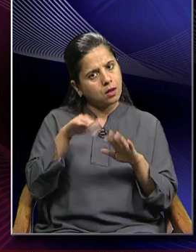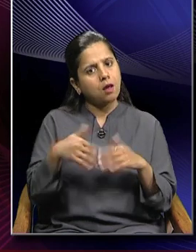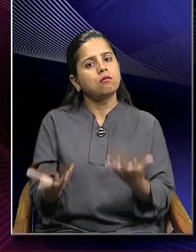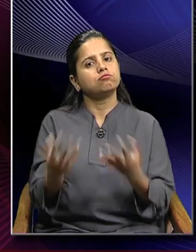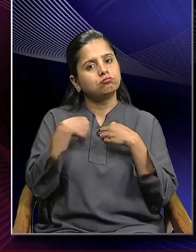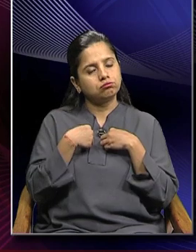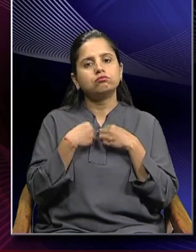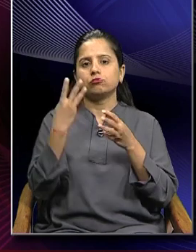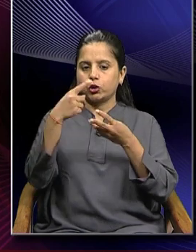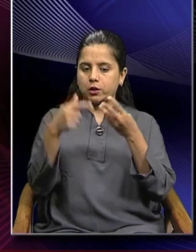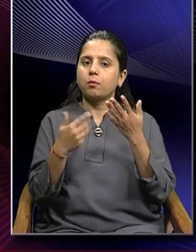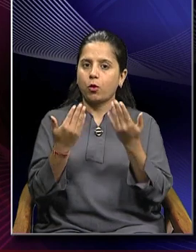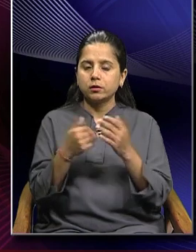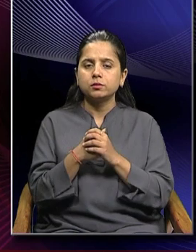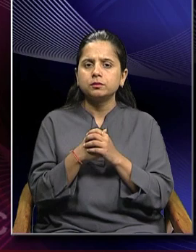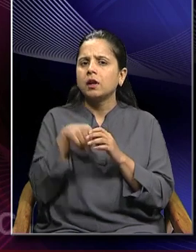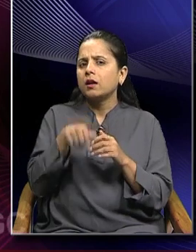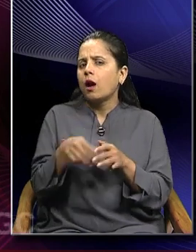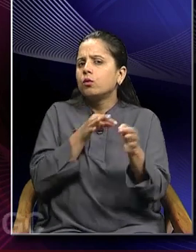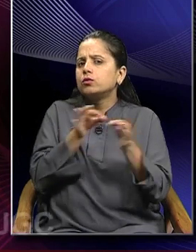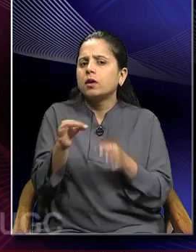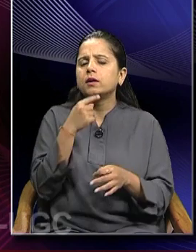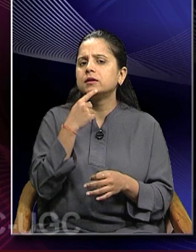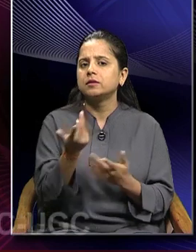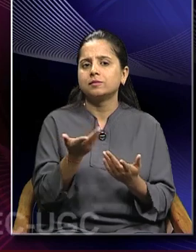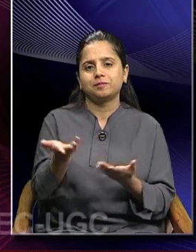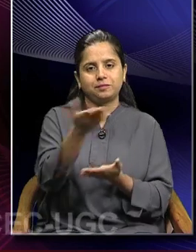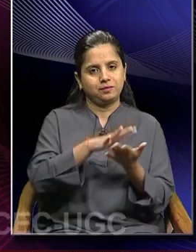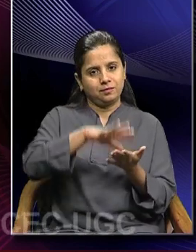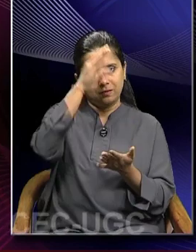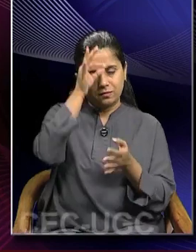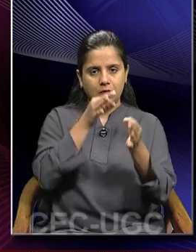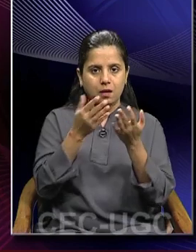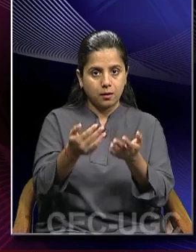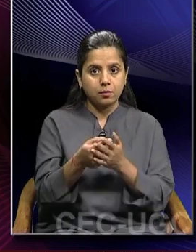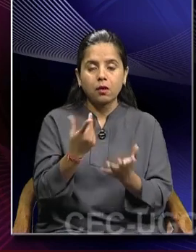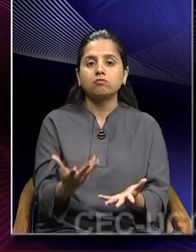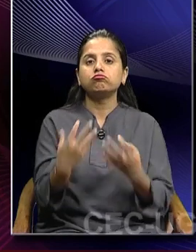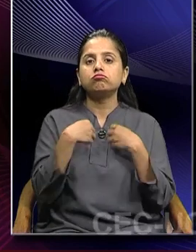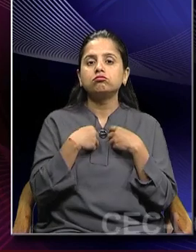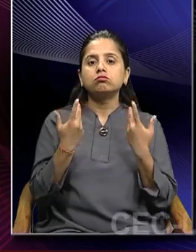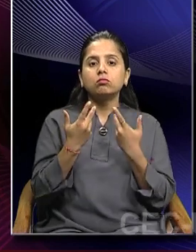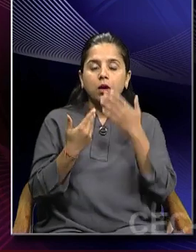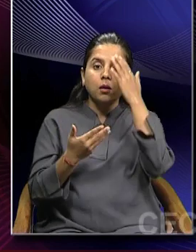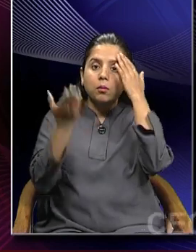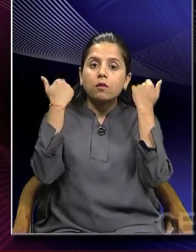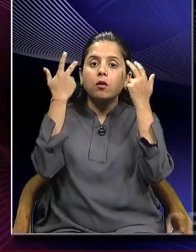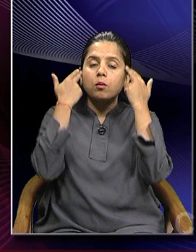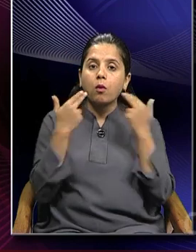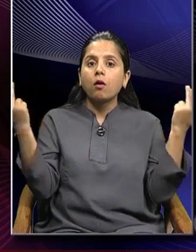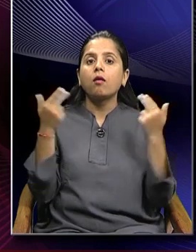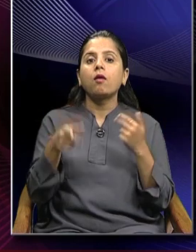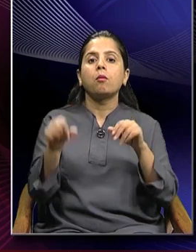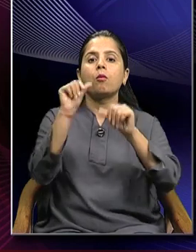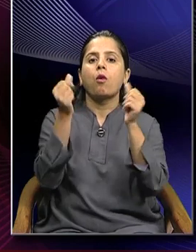integrate them. So here what we are trying to do, my dear learners, is that we are integrating the existing popular